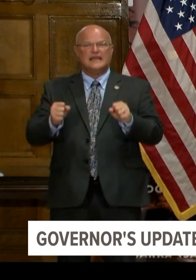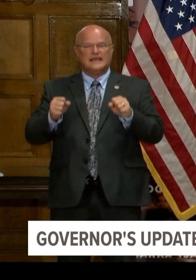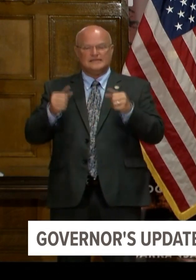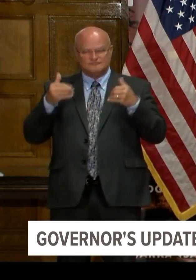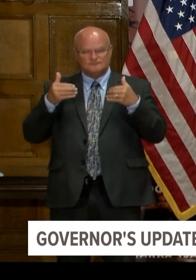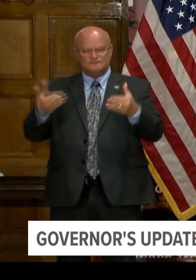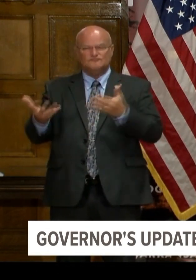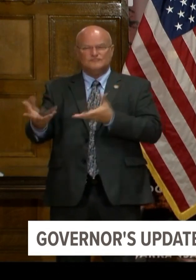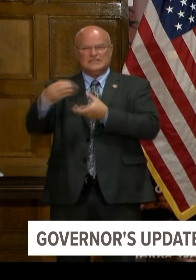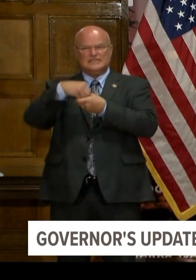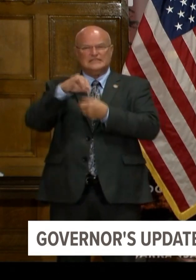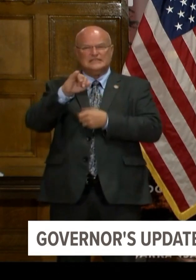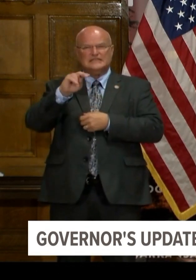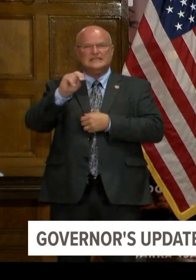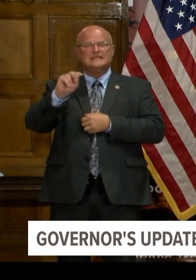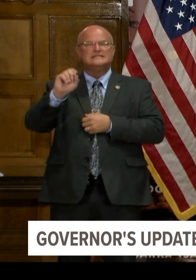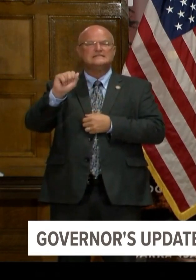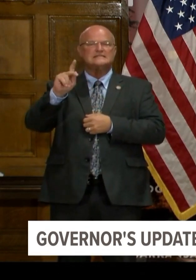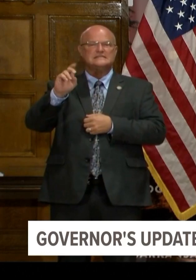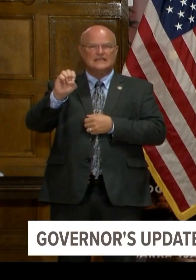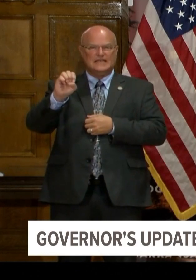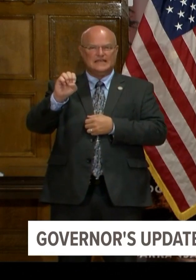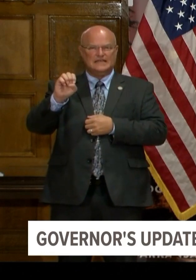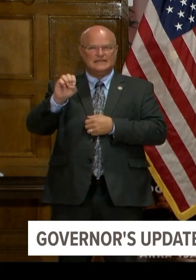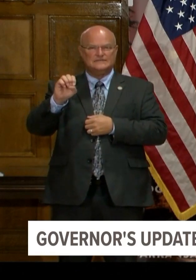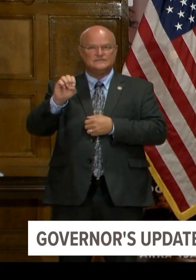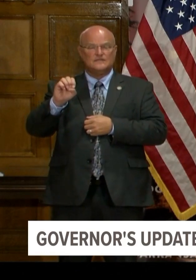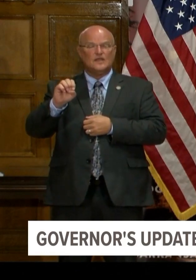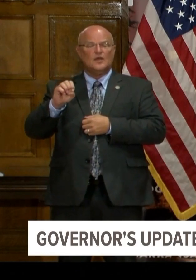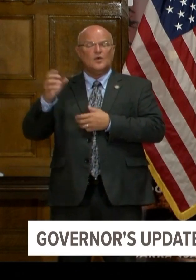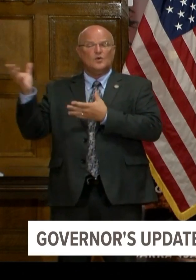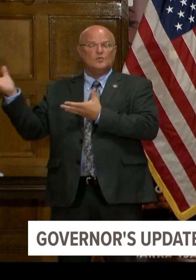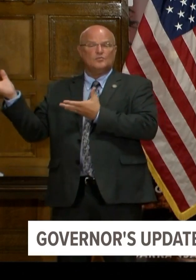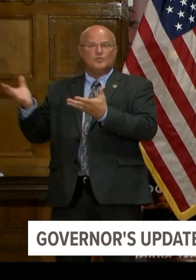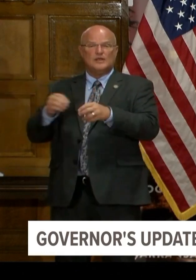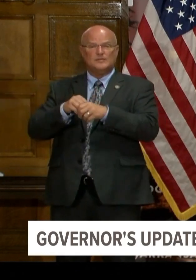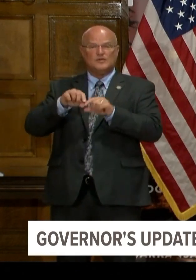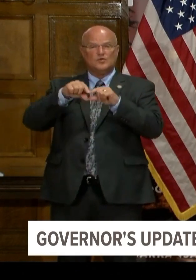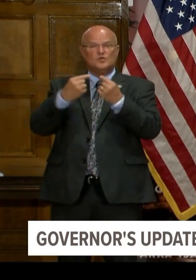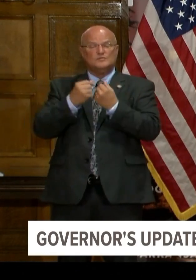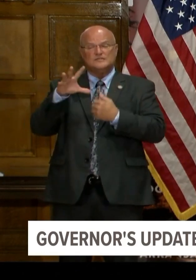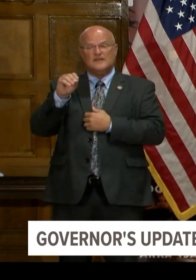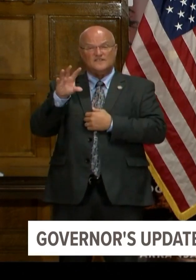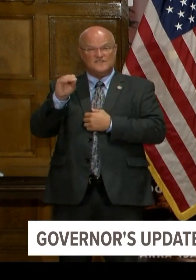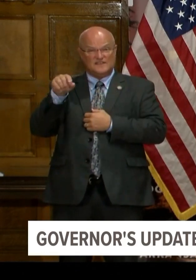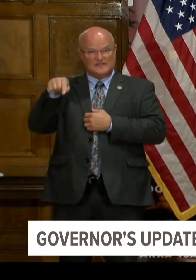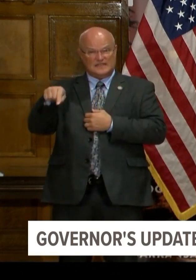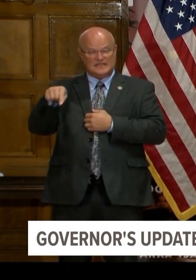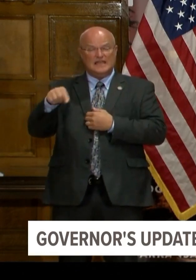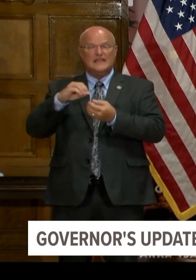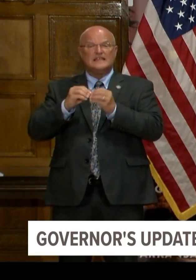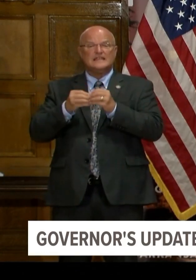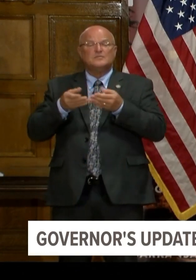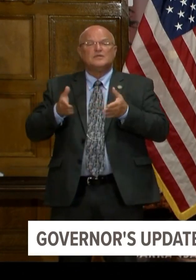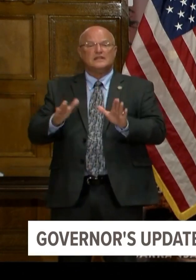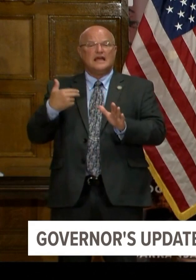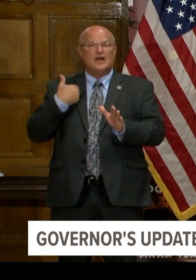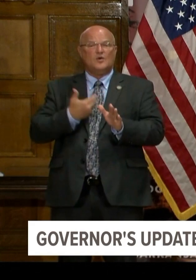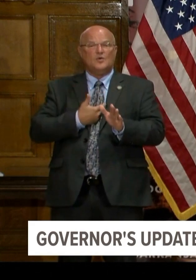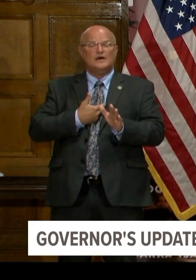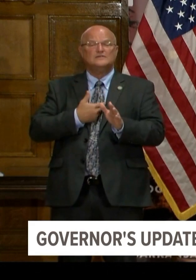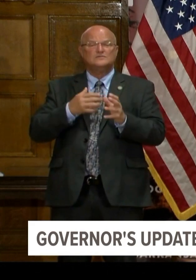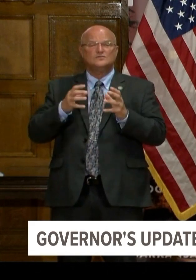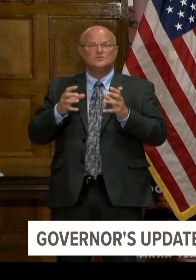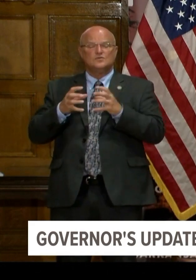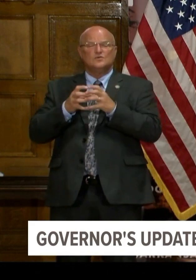with intake. We will begin bringing in inmates in groups of 50. This number will allow us to